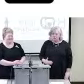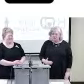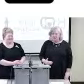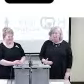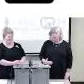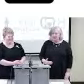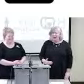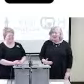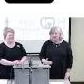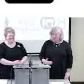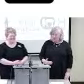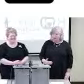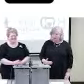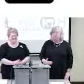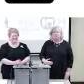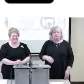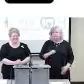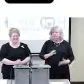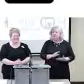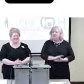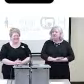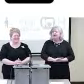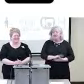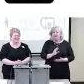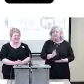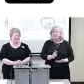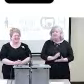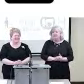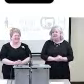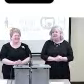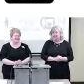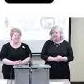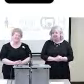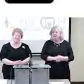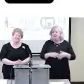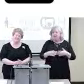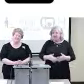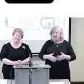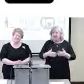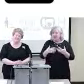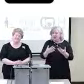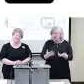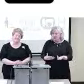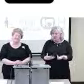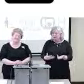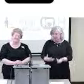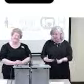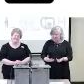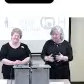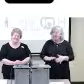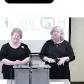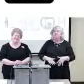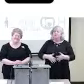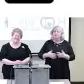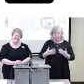extremely important as a student have a set bedtime plan your routine